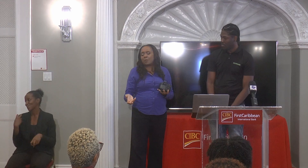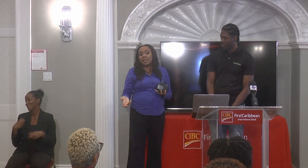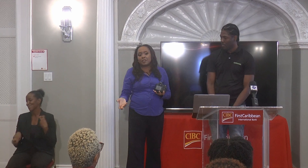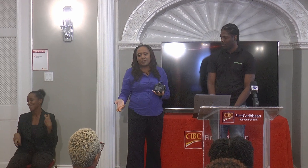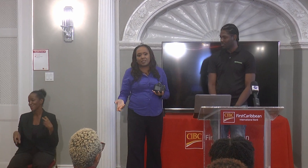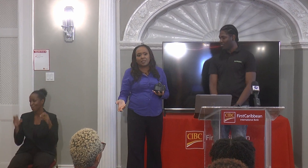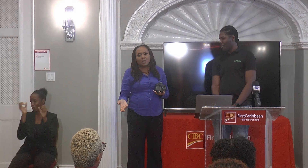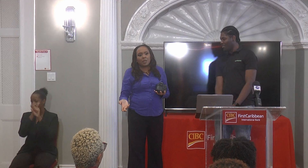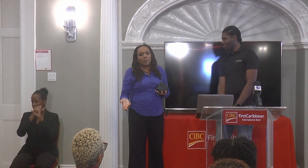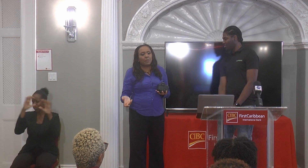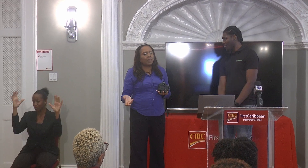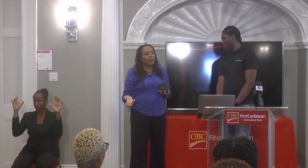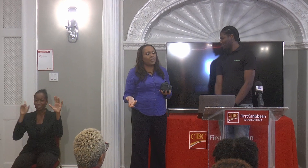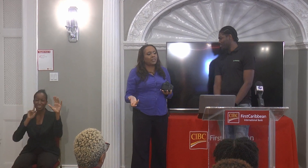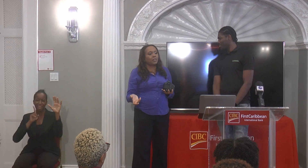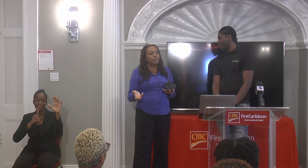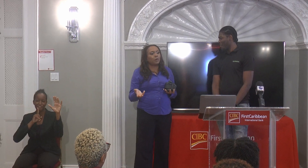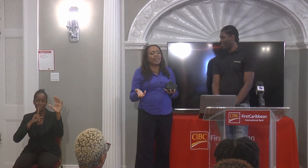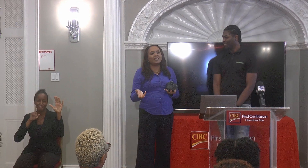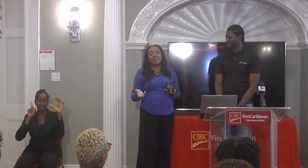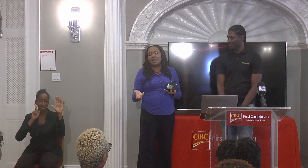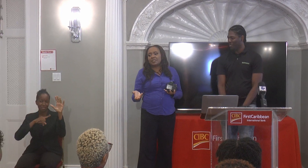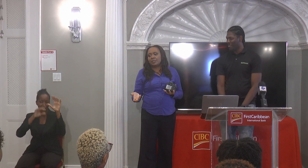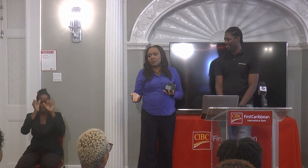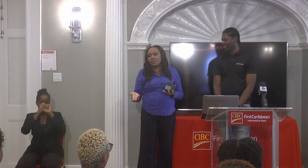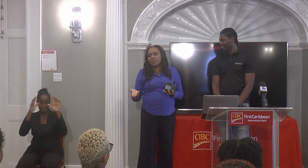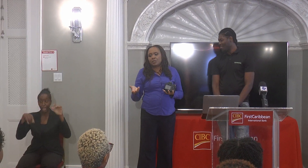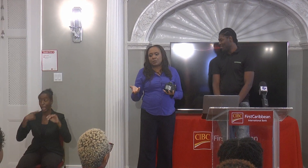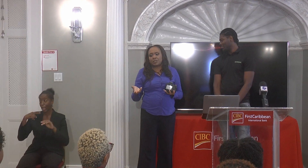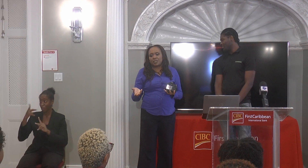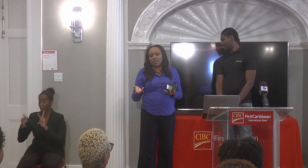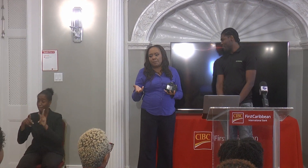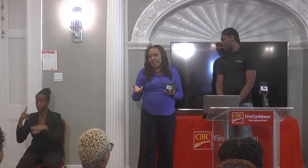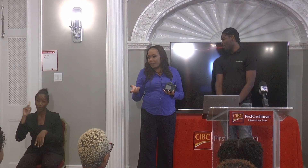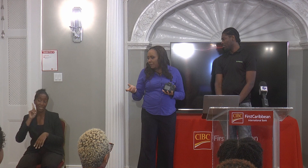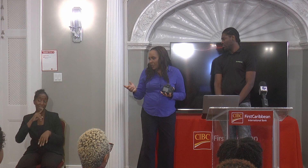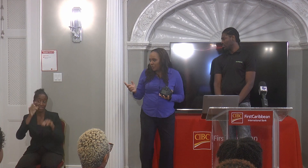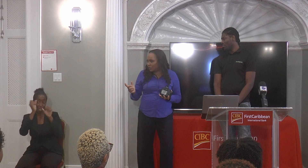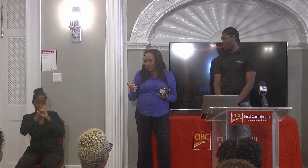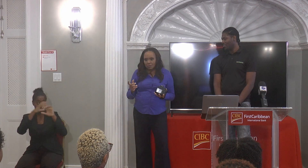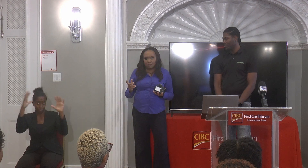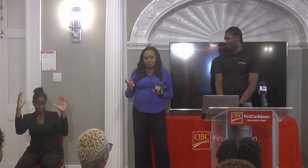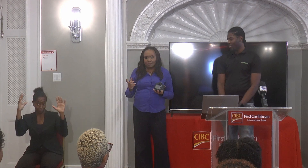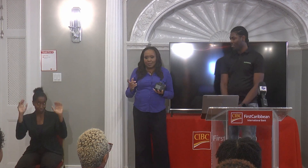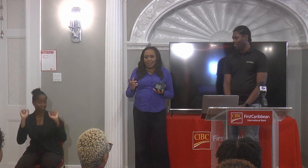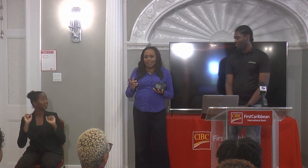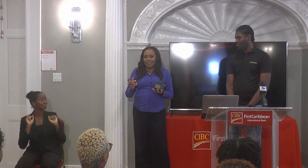in Barbados, because you're entitled to certain benefits.